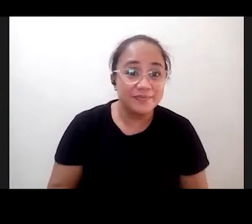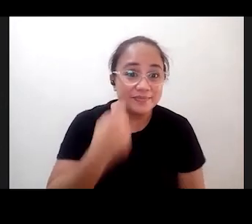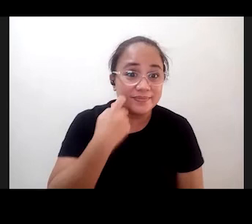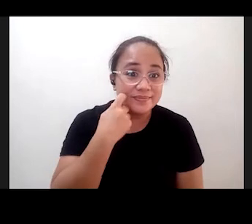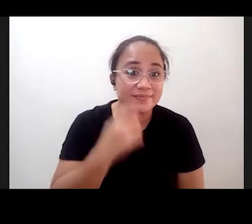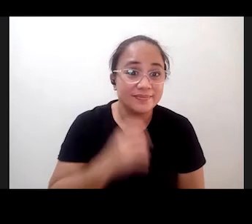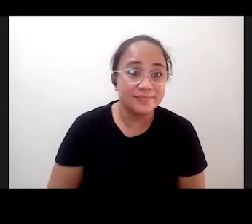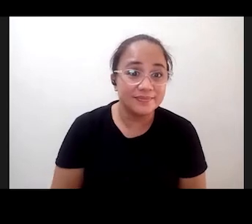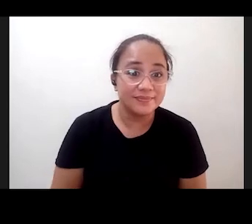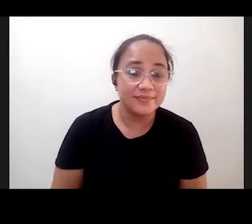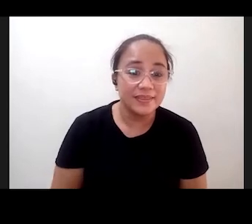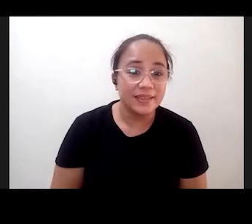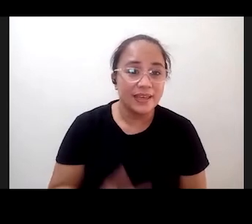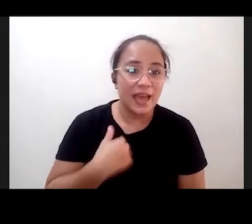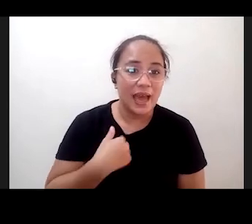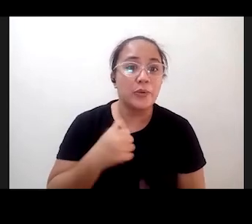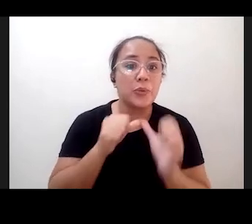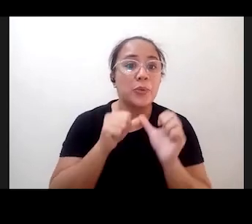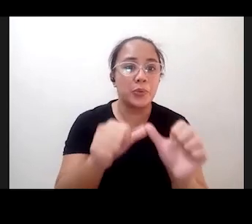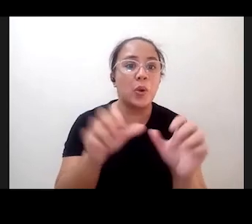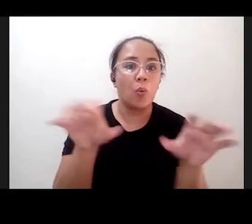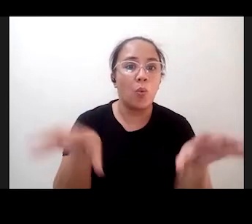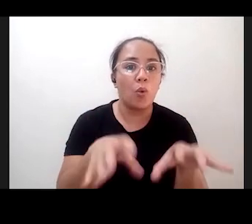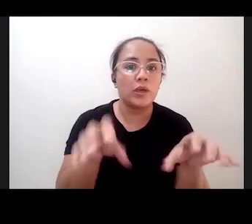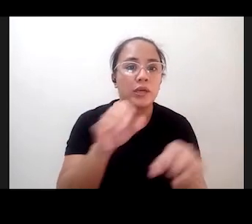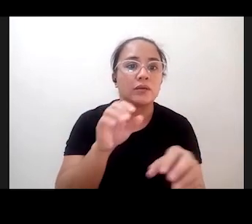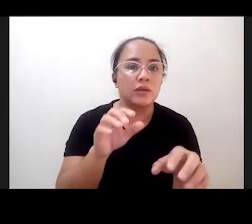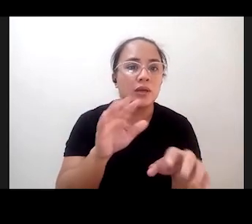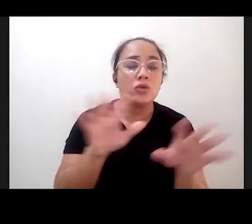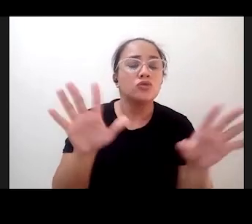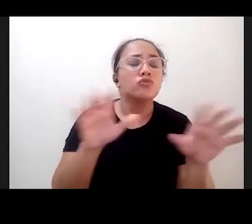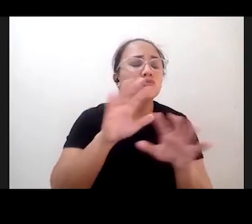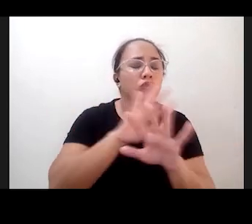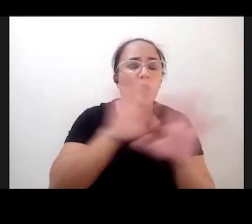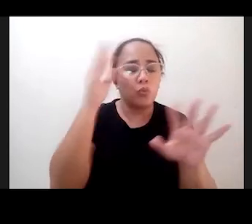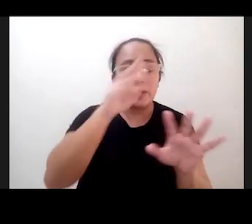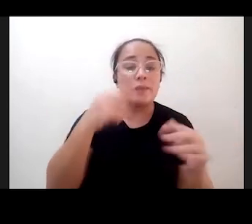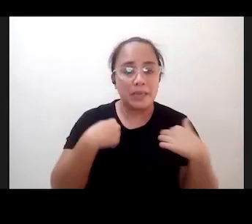Okay, I'll continue working with you on this, so don't worry.